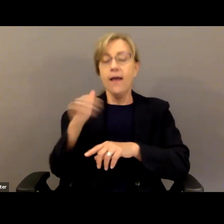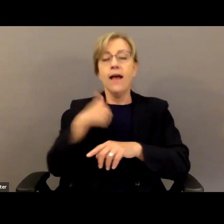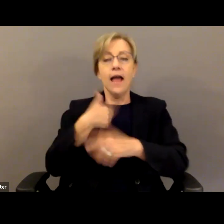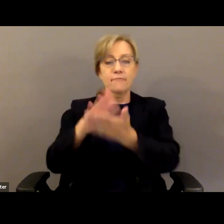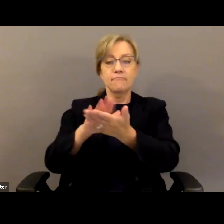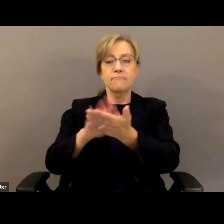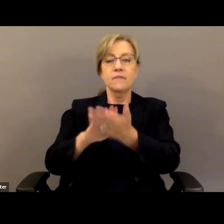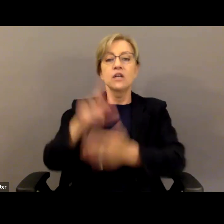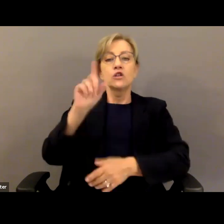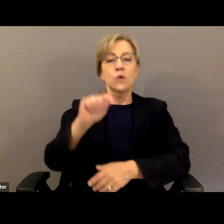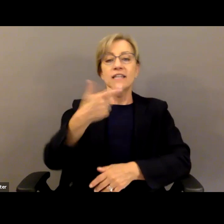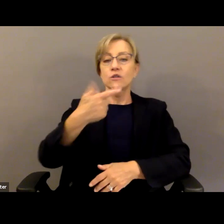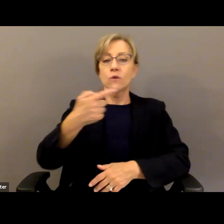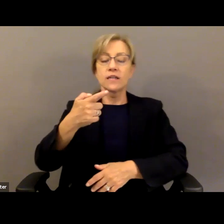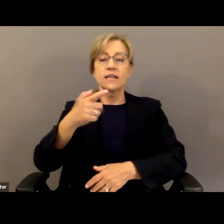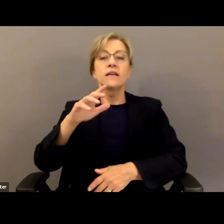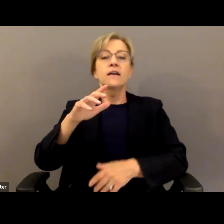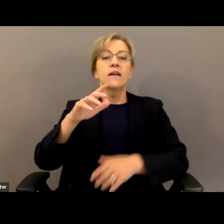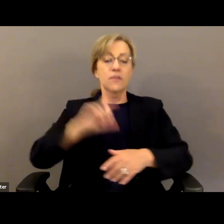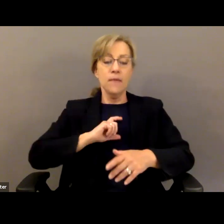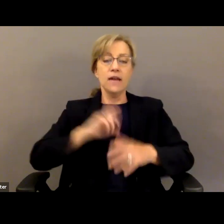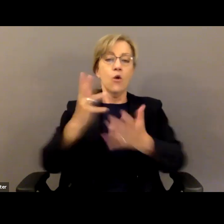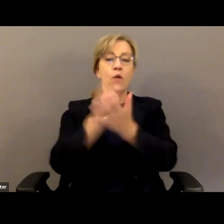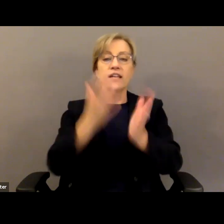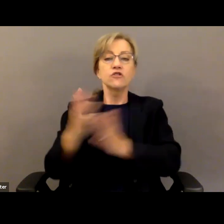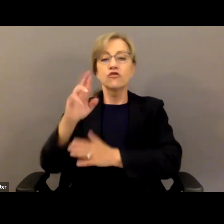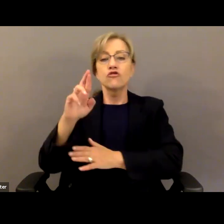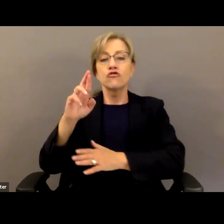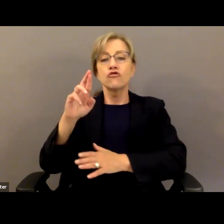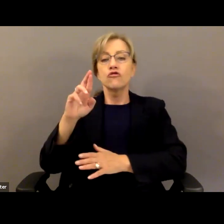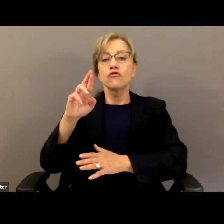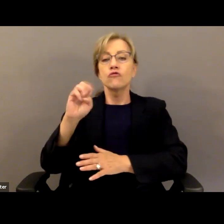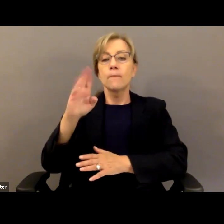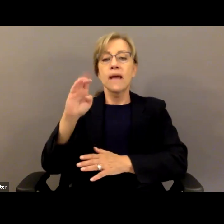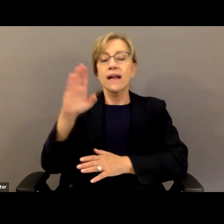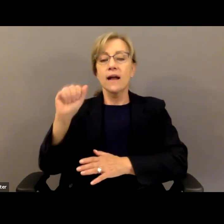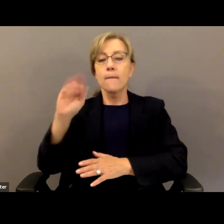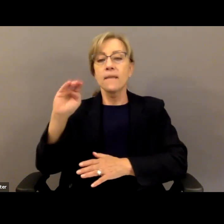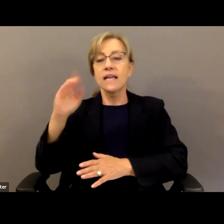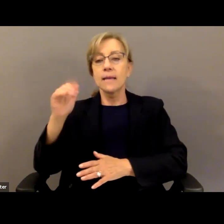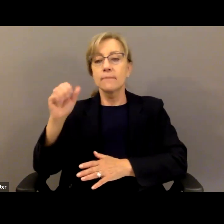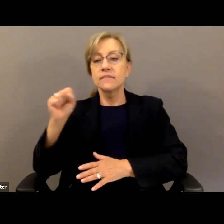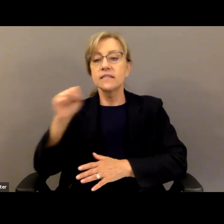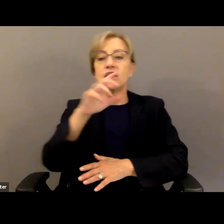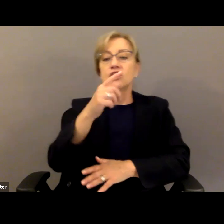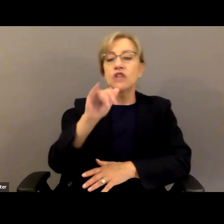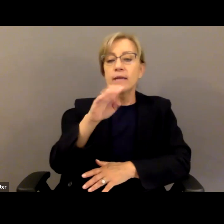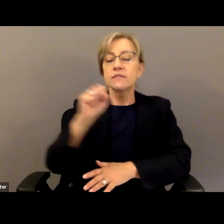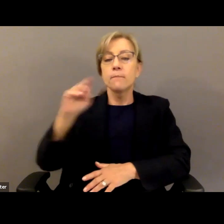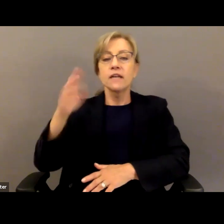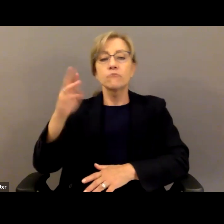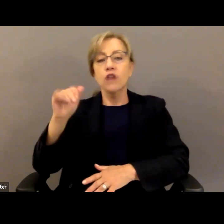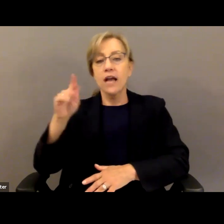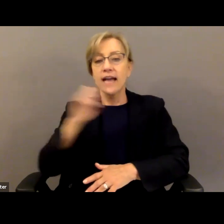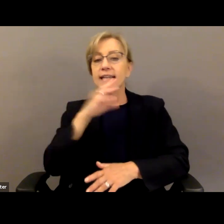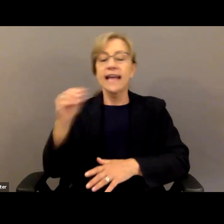2021 Carnegie Medal for Excellence winners, Rebecca Giggs and James McBride, and express our gratitude to today's exceptional keynote